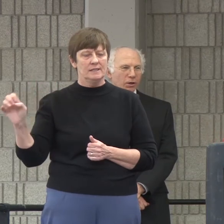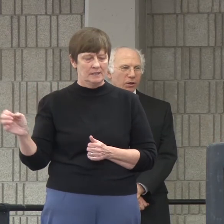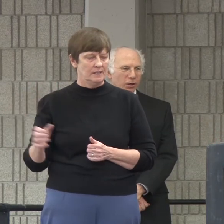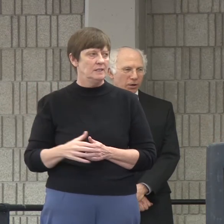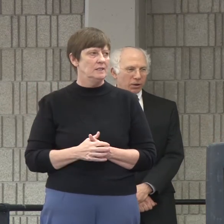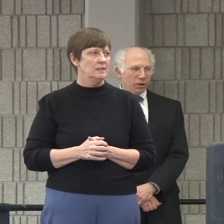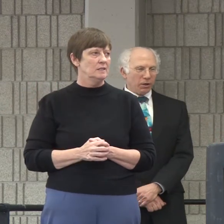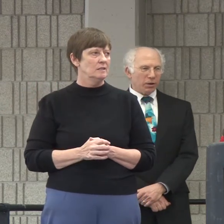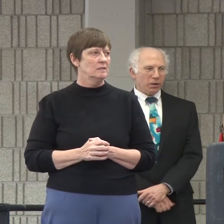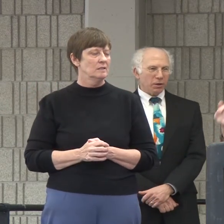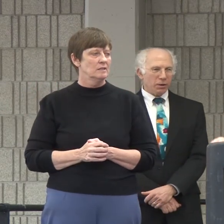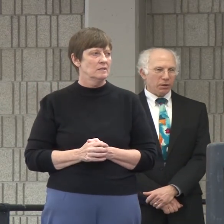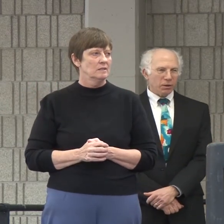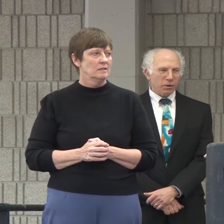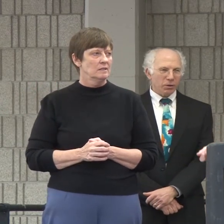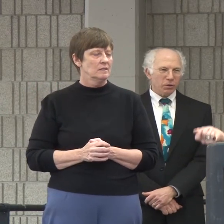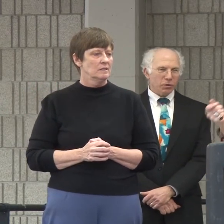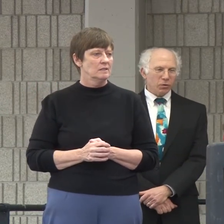Vayehili,